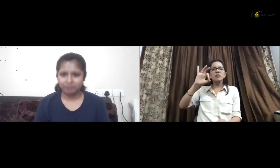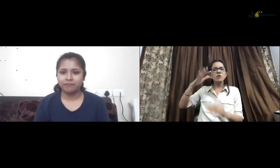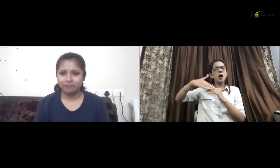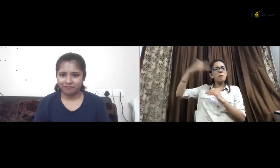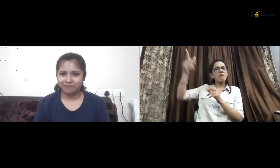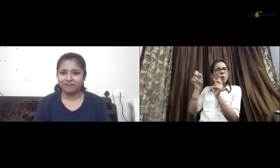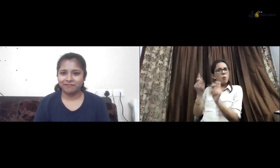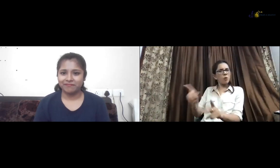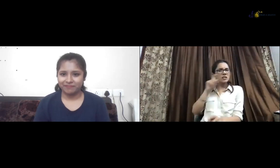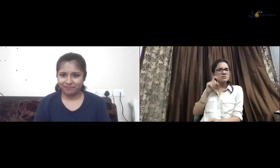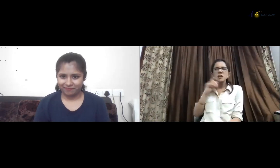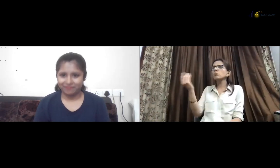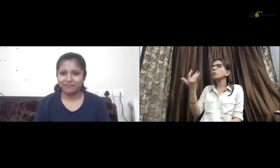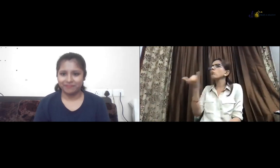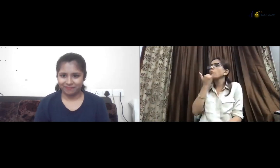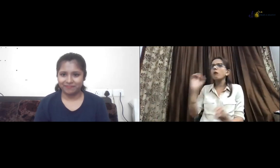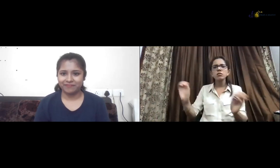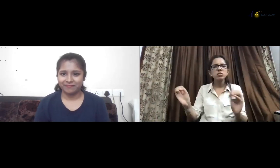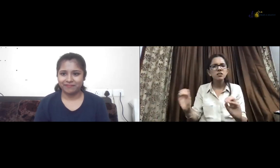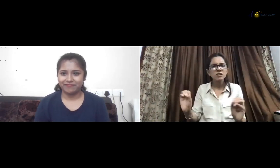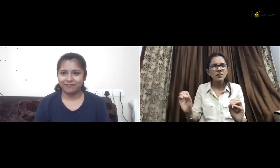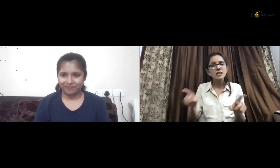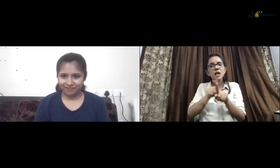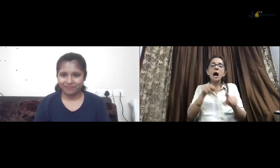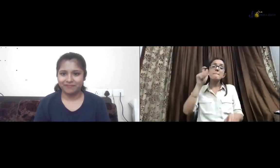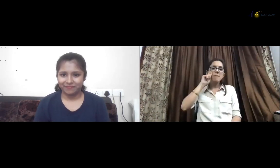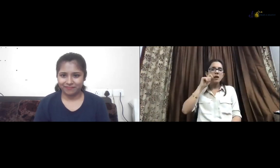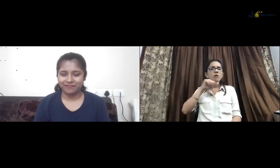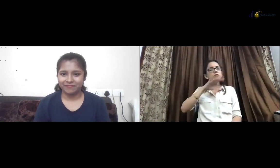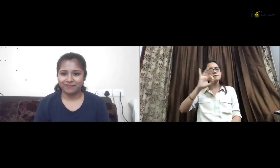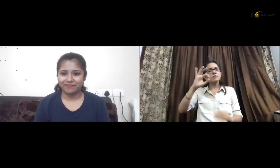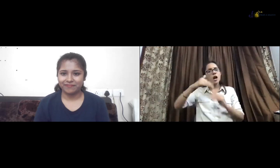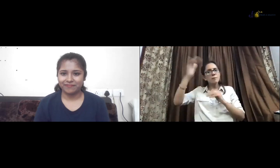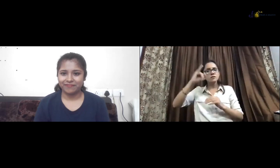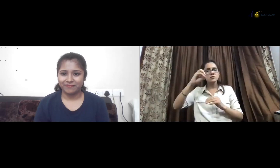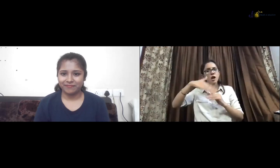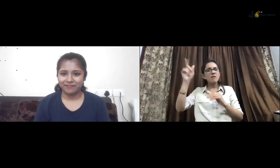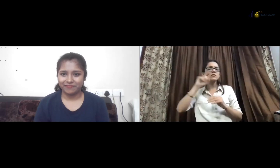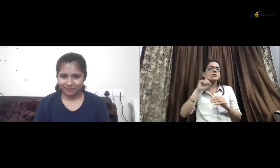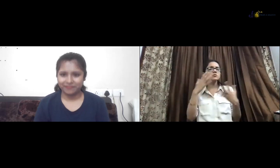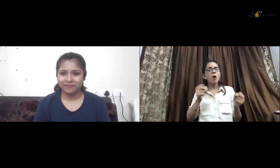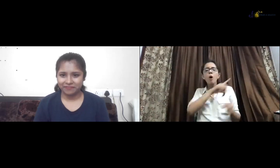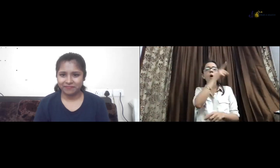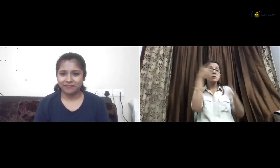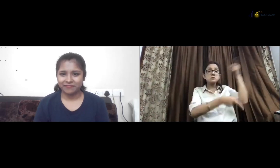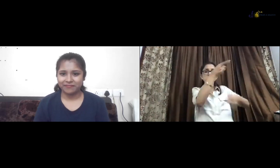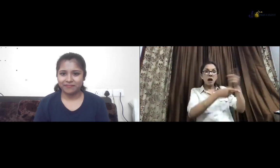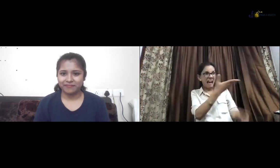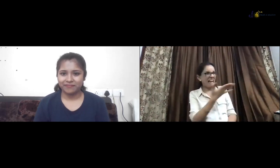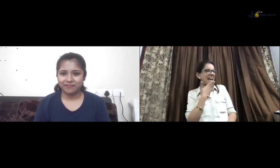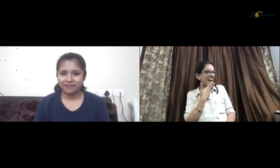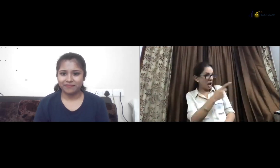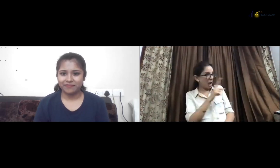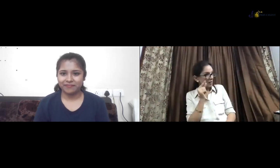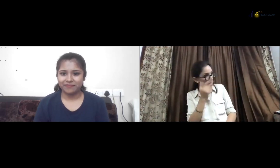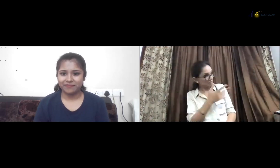Sex is normal. So if she's 50 years old and she's above that, that's okay. She's not wrong. So